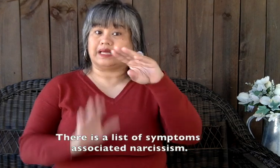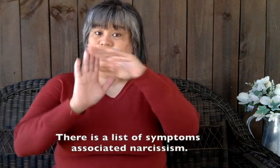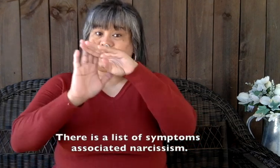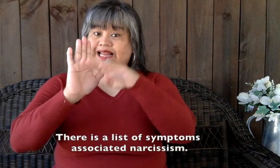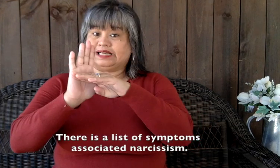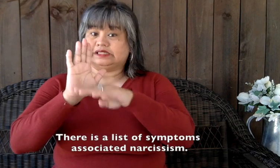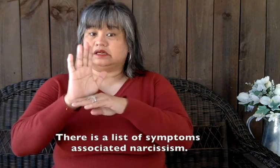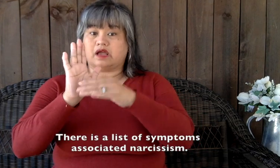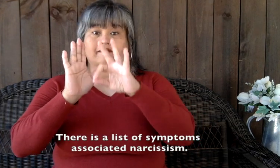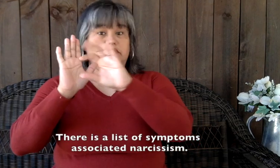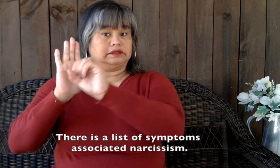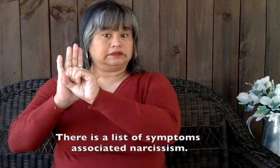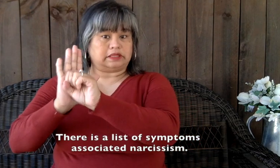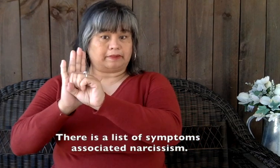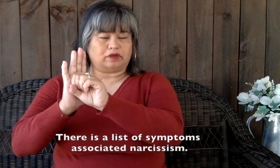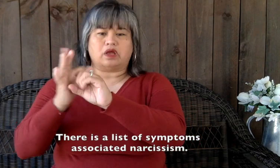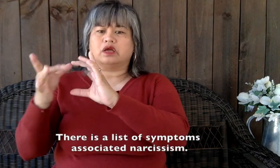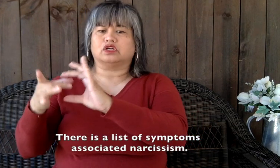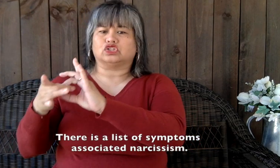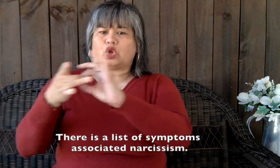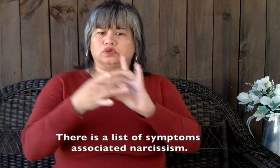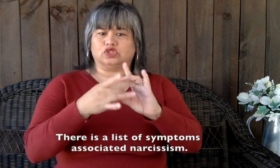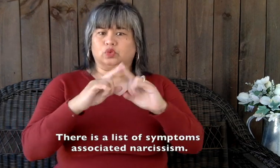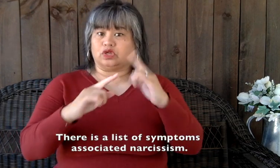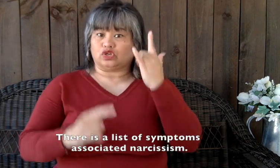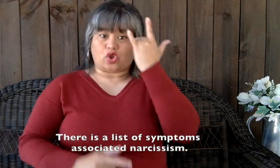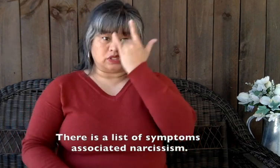There is a list of symptoms associated with narcissism.